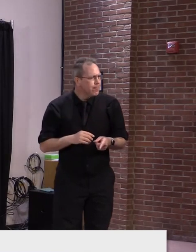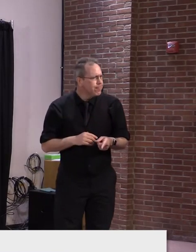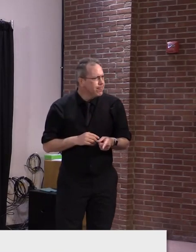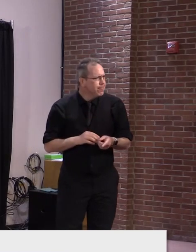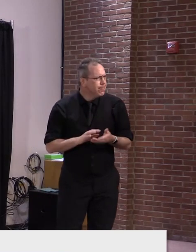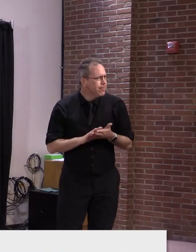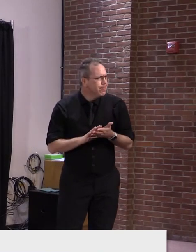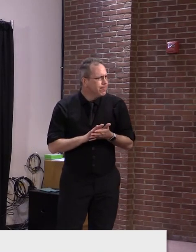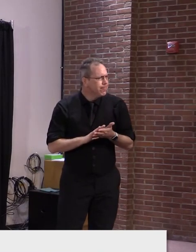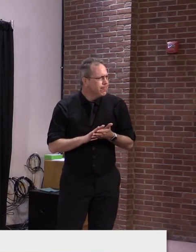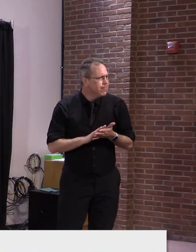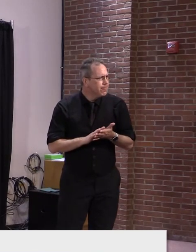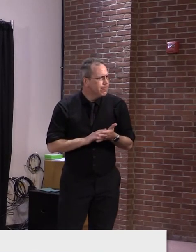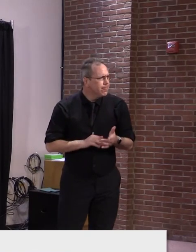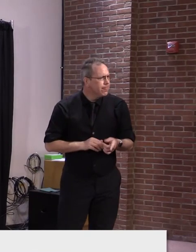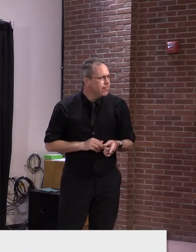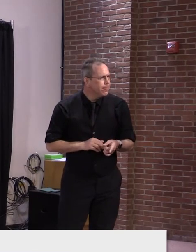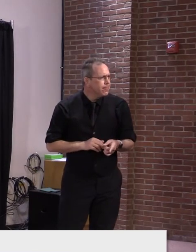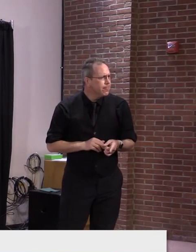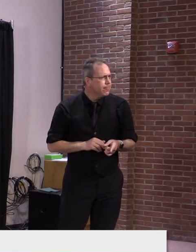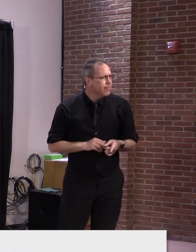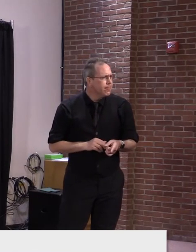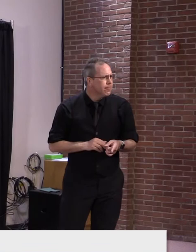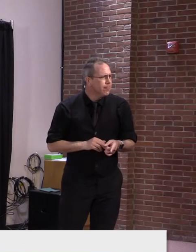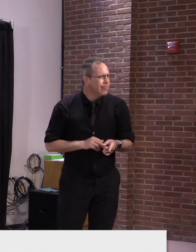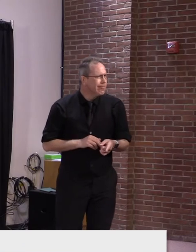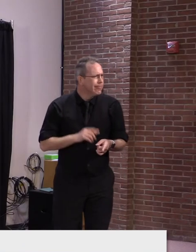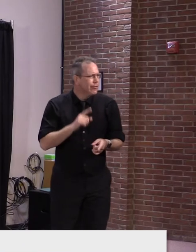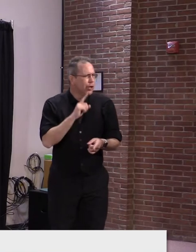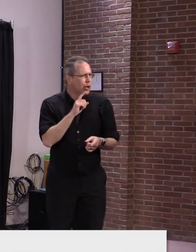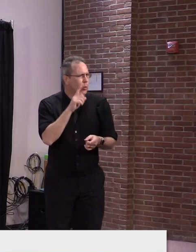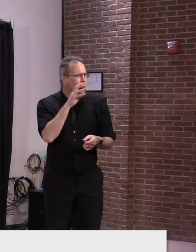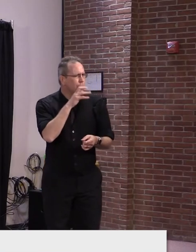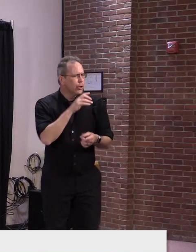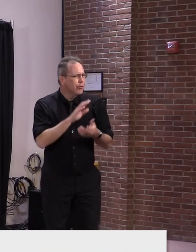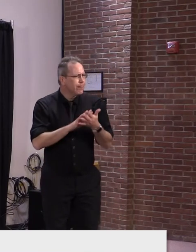Okay. Governor, I haven't talked to you in a while. We need to have better